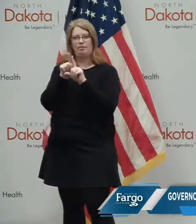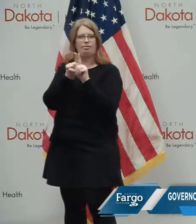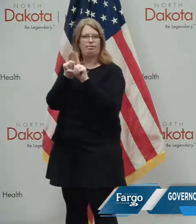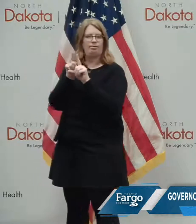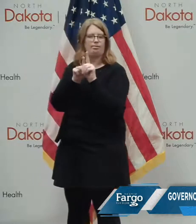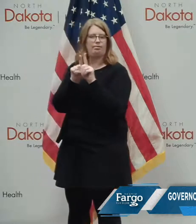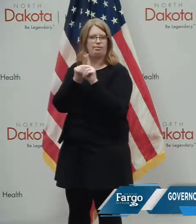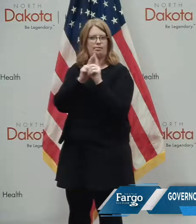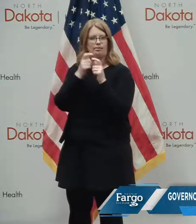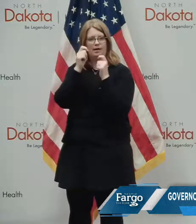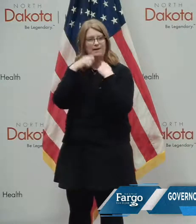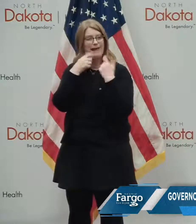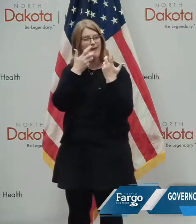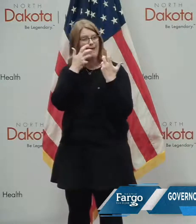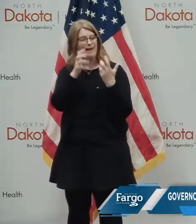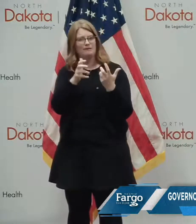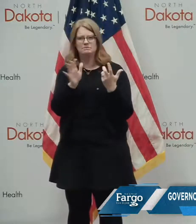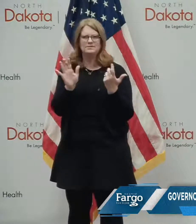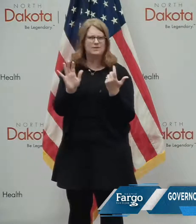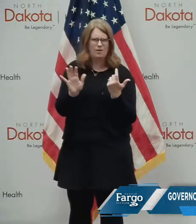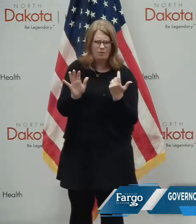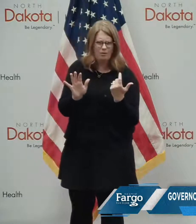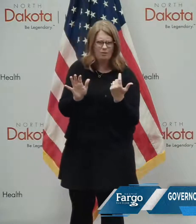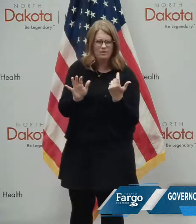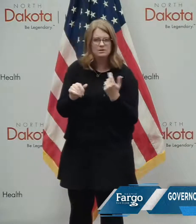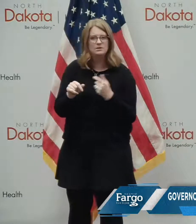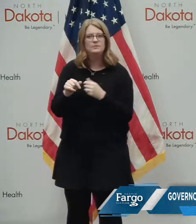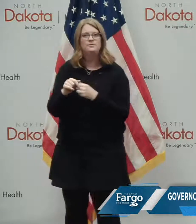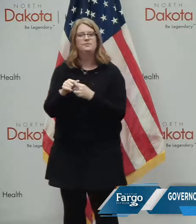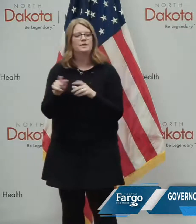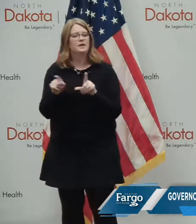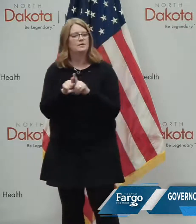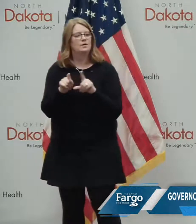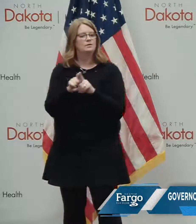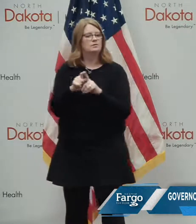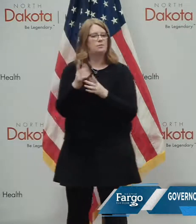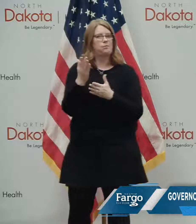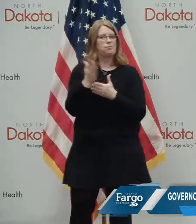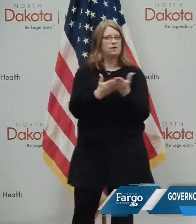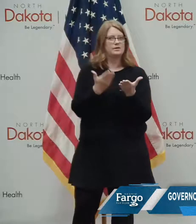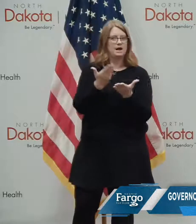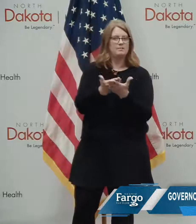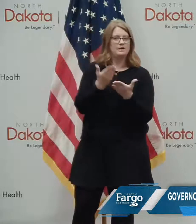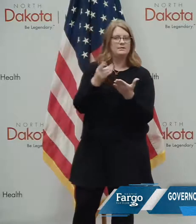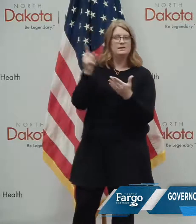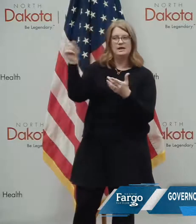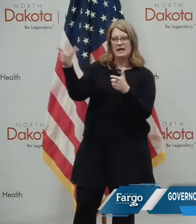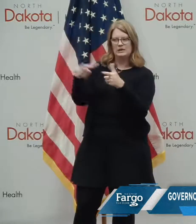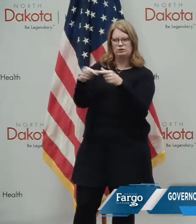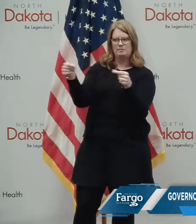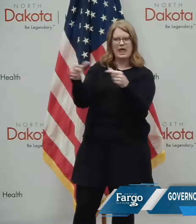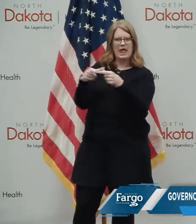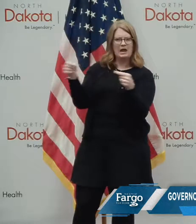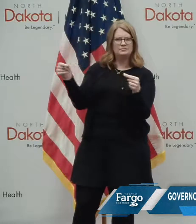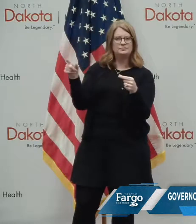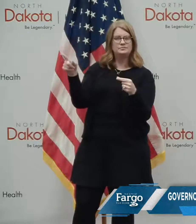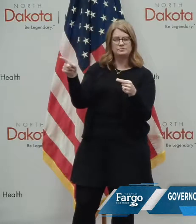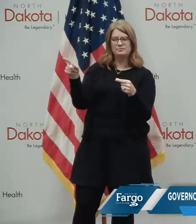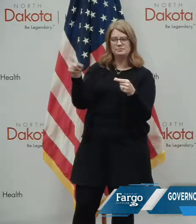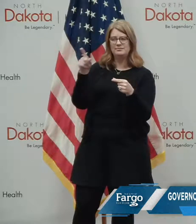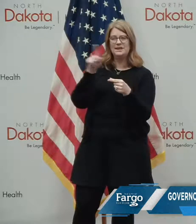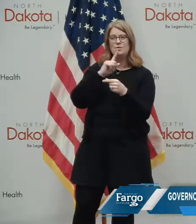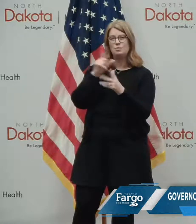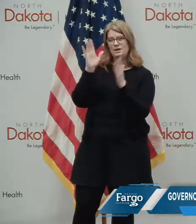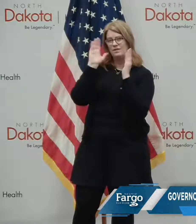will. And there's, some evidence that the Japan in particular and some other places really focused